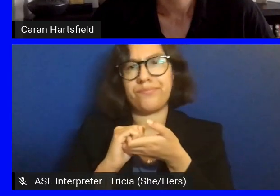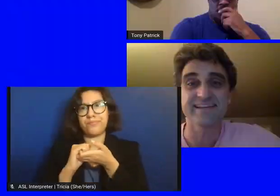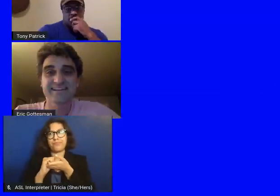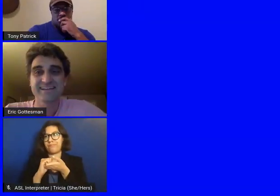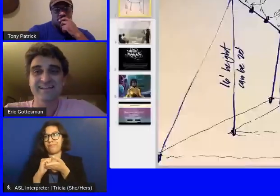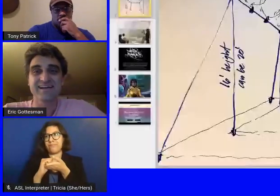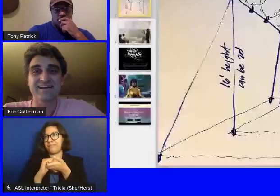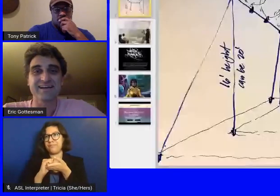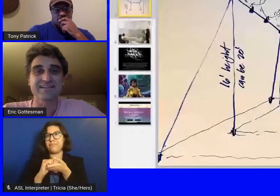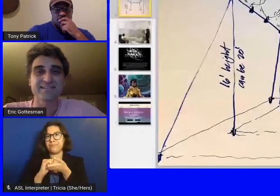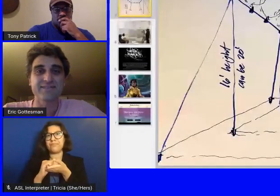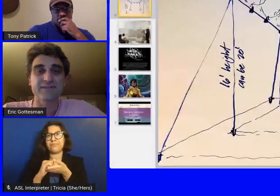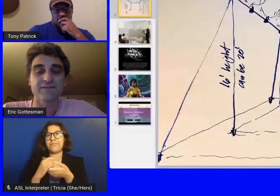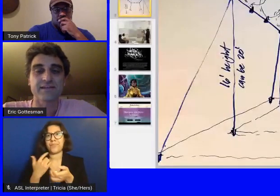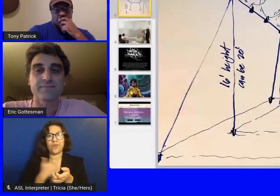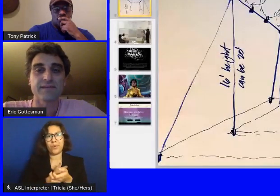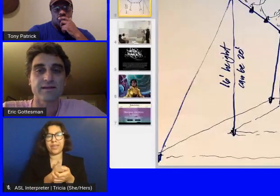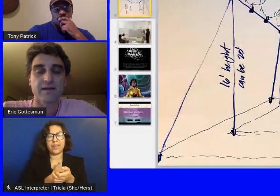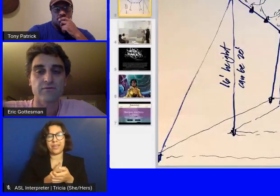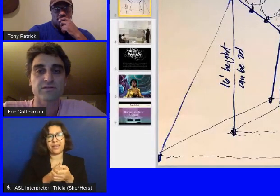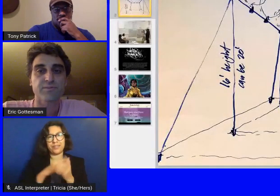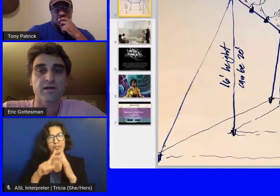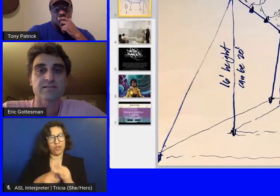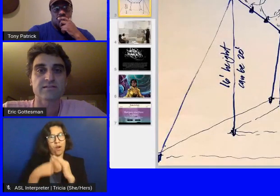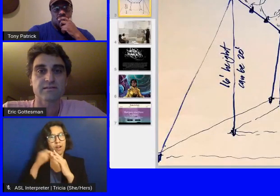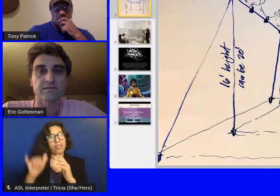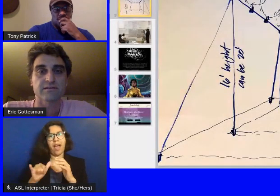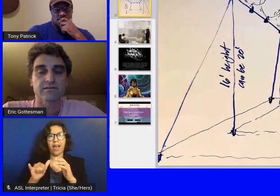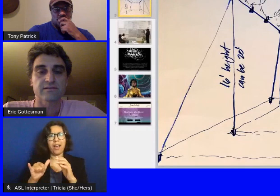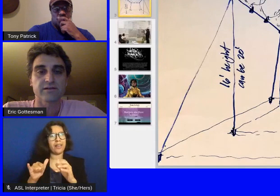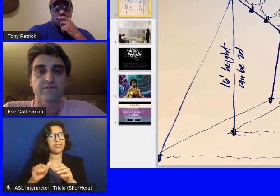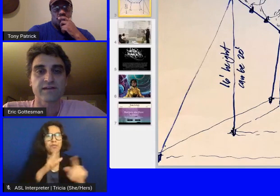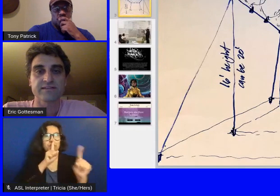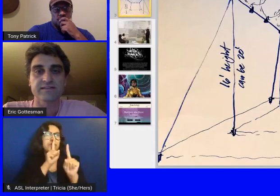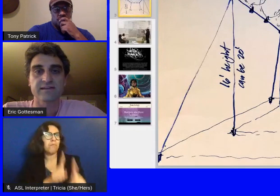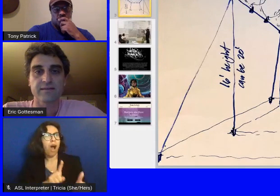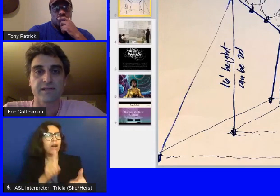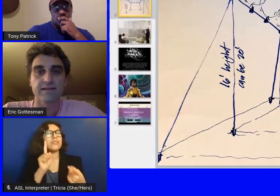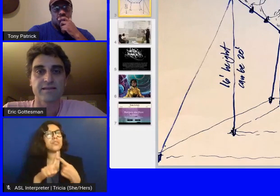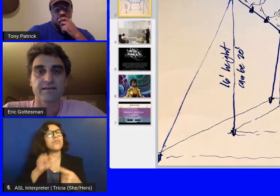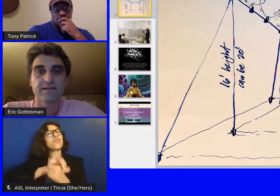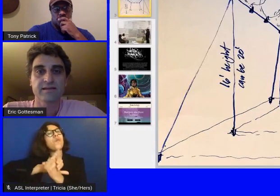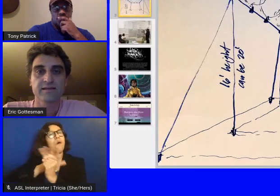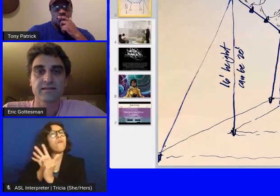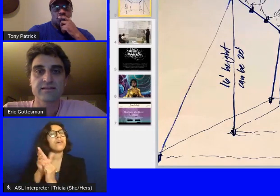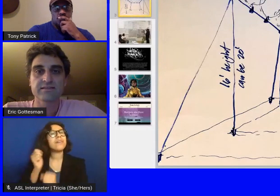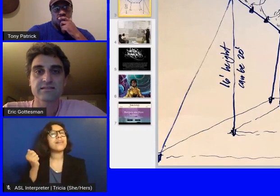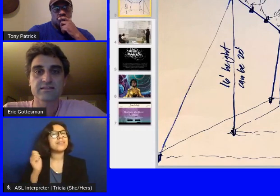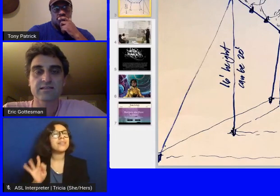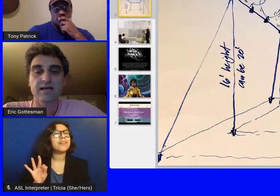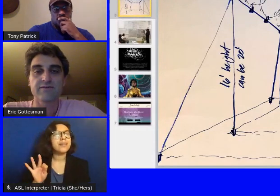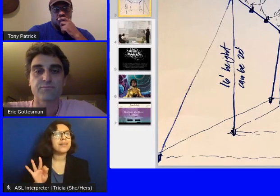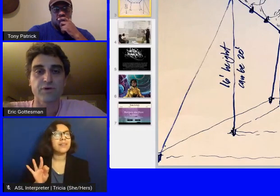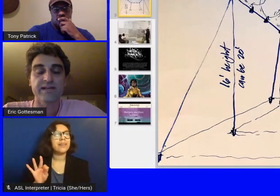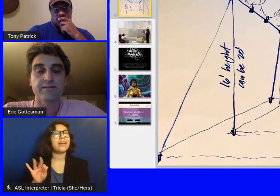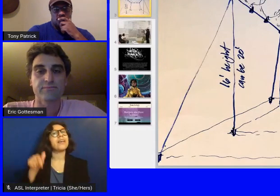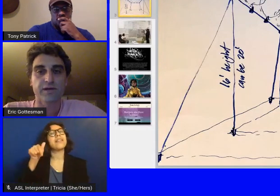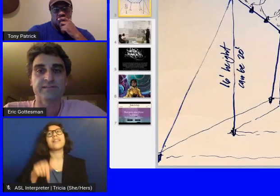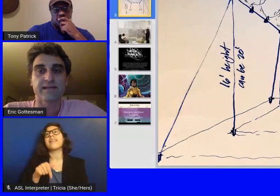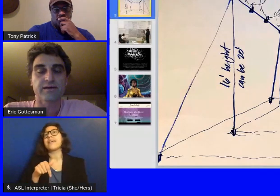disorganizedly conceived of it, can be a response to COVID-19. I mean, I think this kind